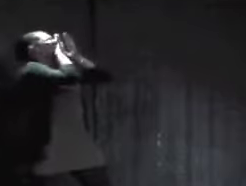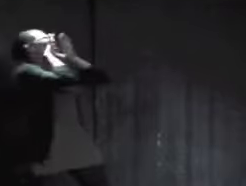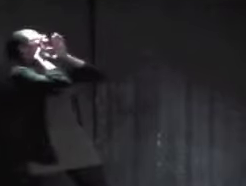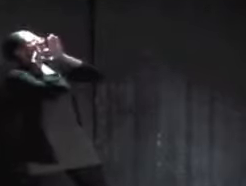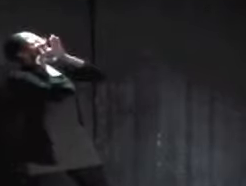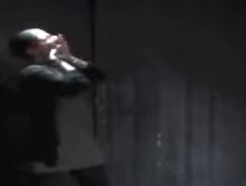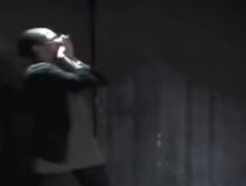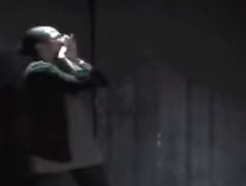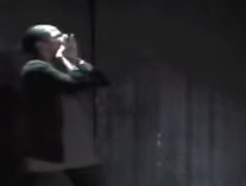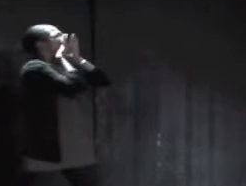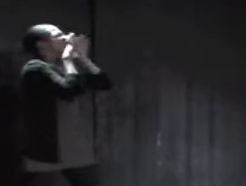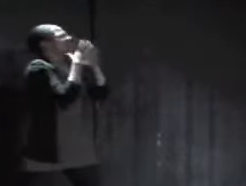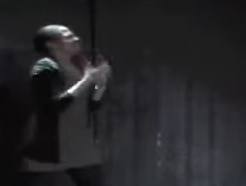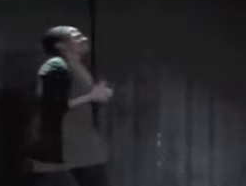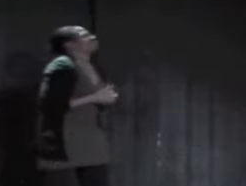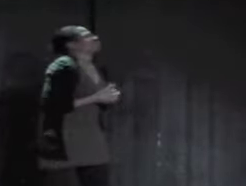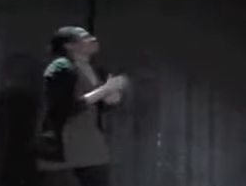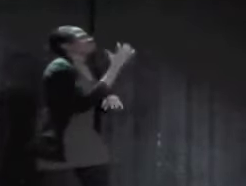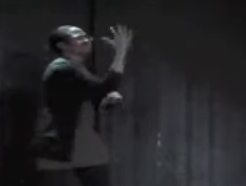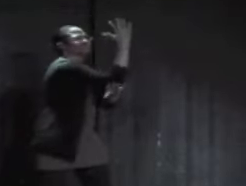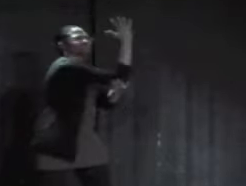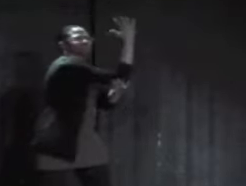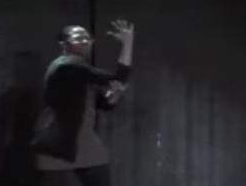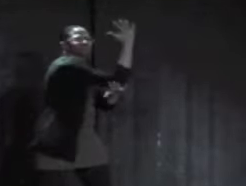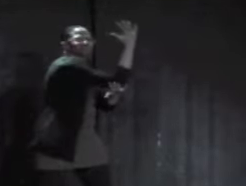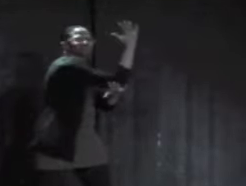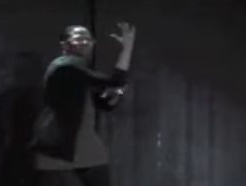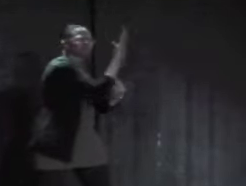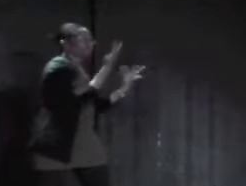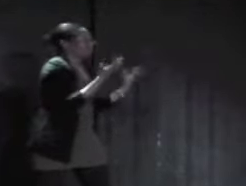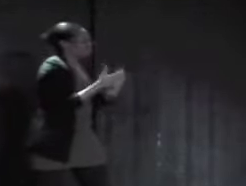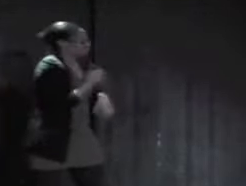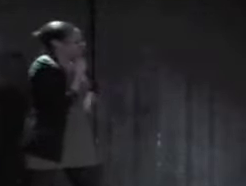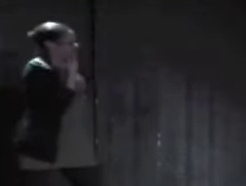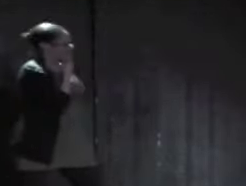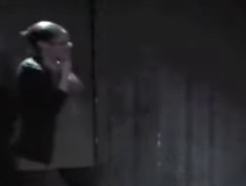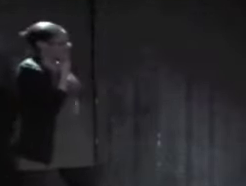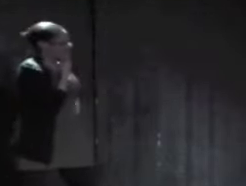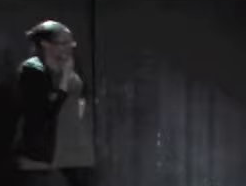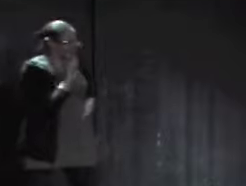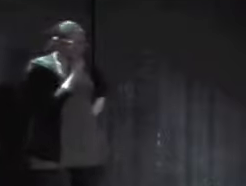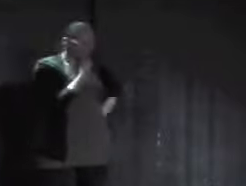again, "Timber!" And the tree just wobbles.